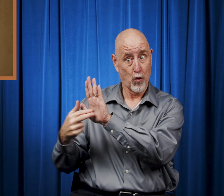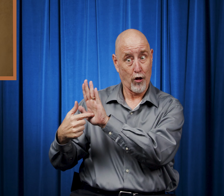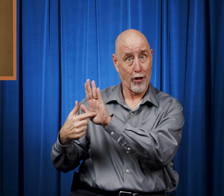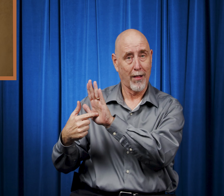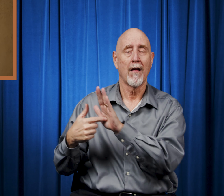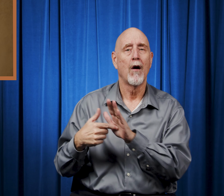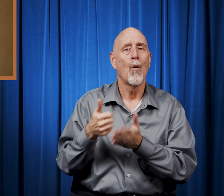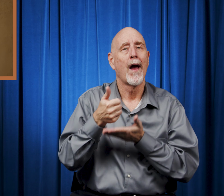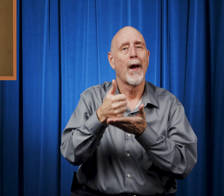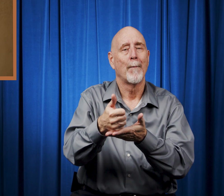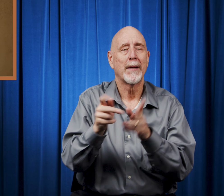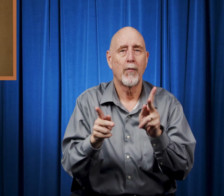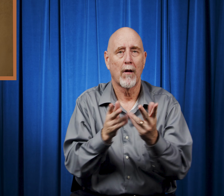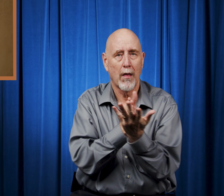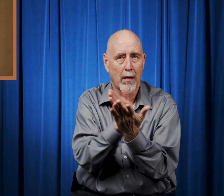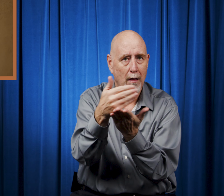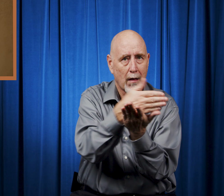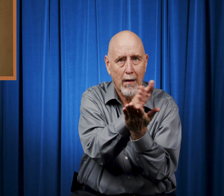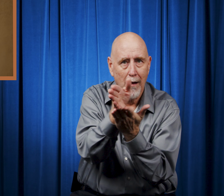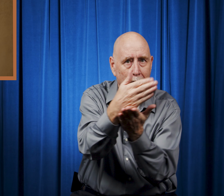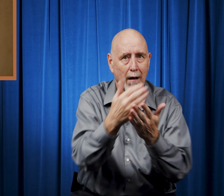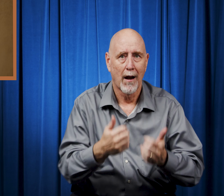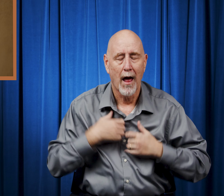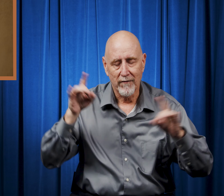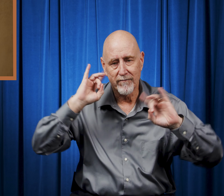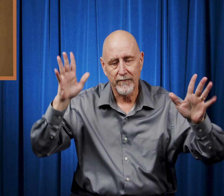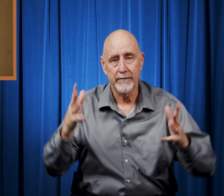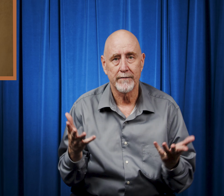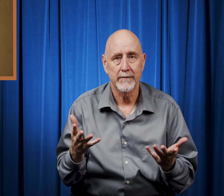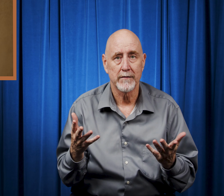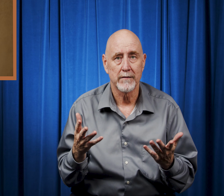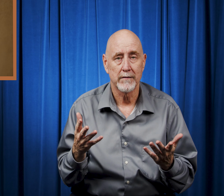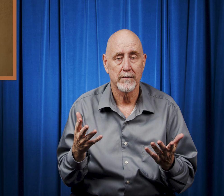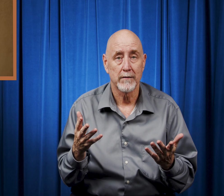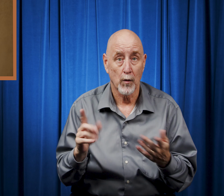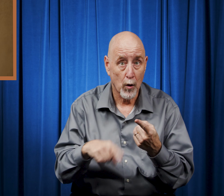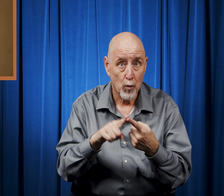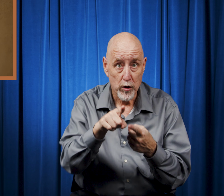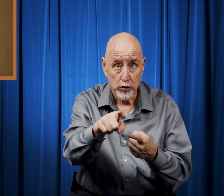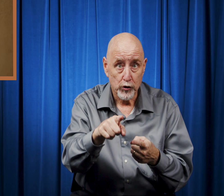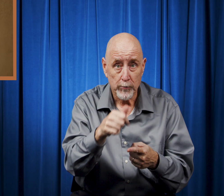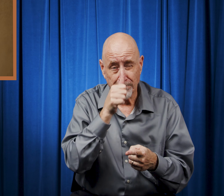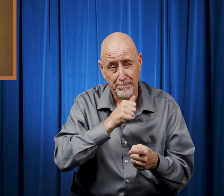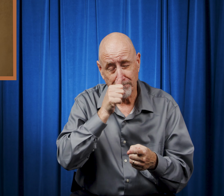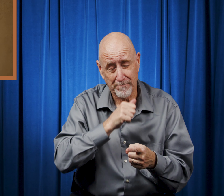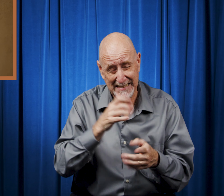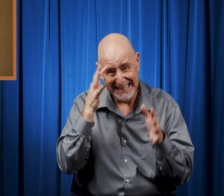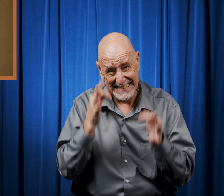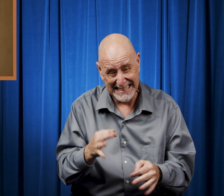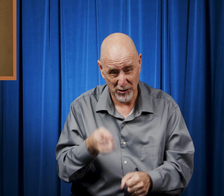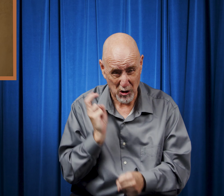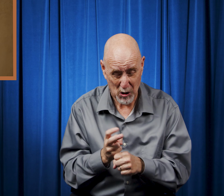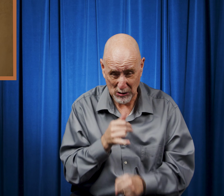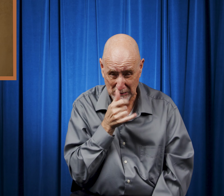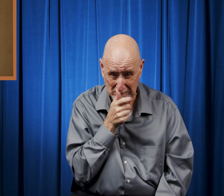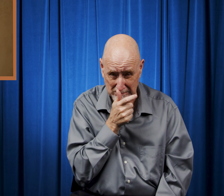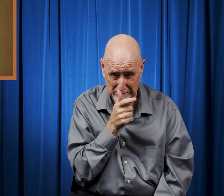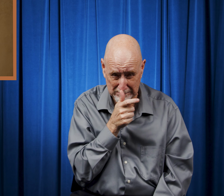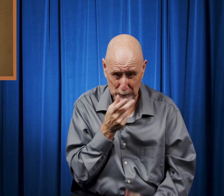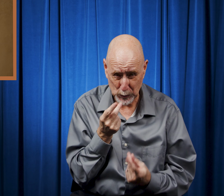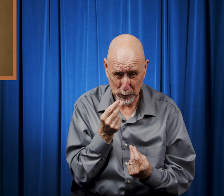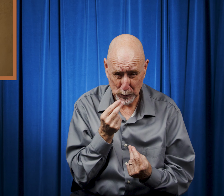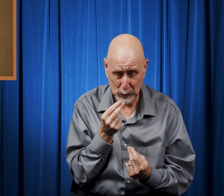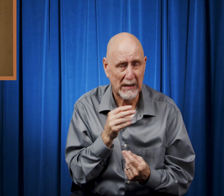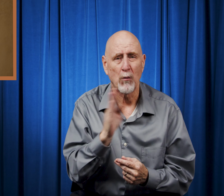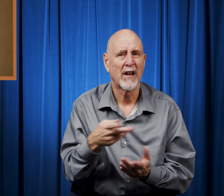help anyone better navigate some of life's toughest moments. It will never fail you when you're having a difficult decision to